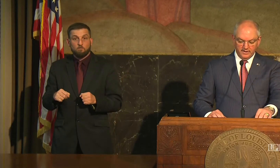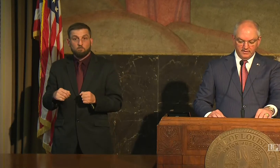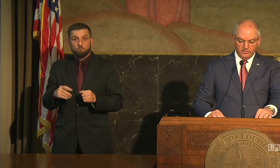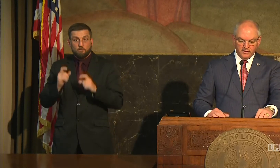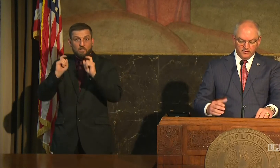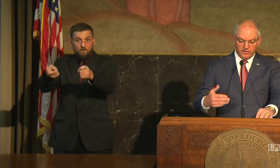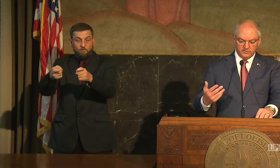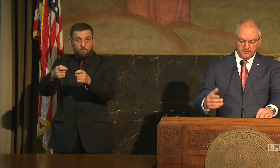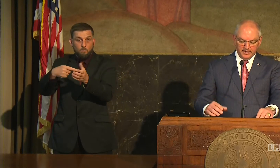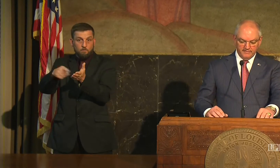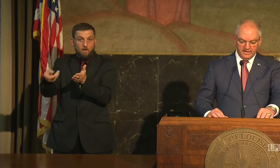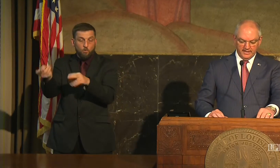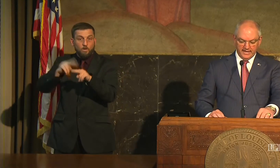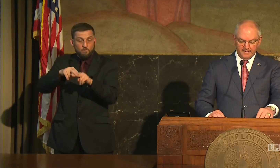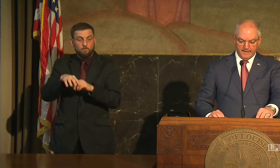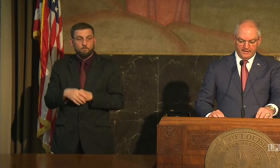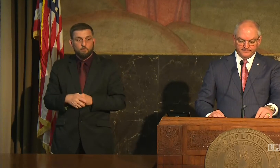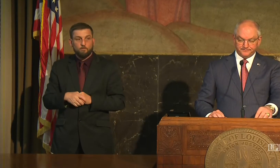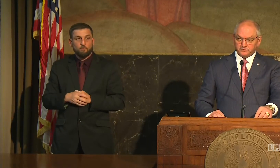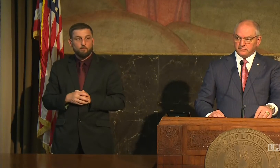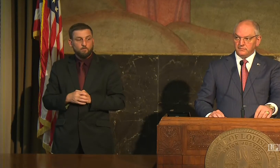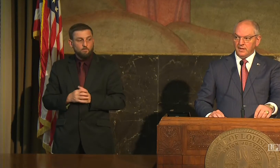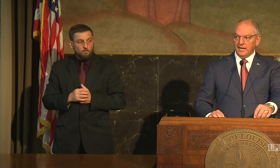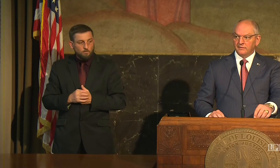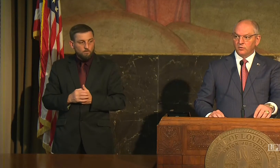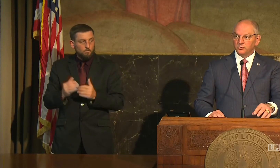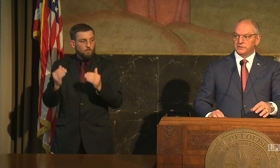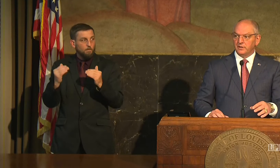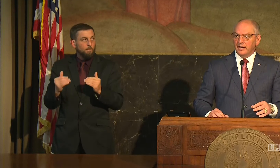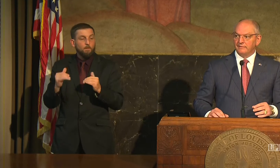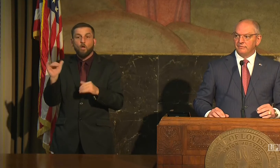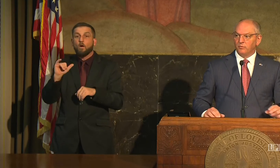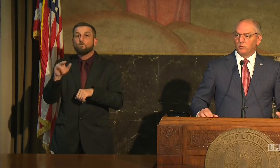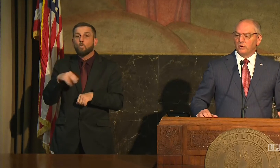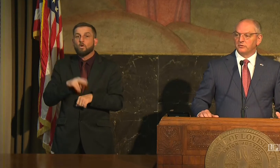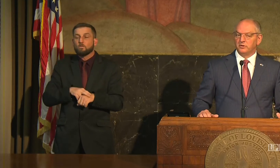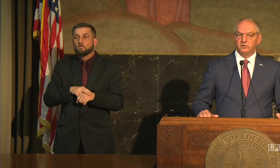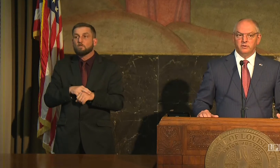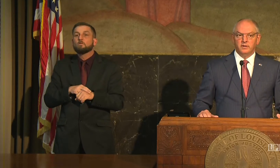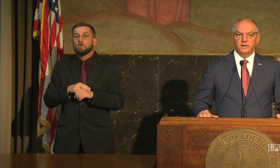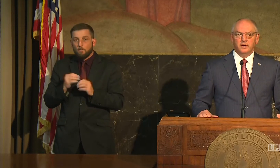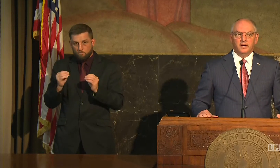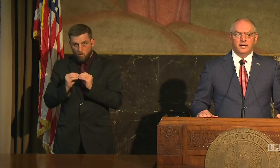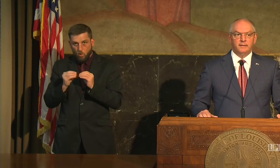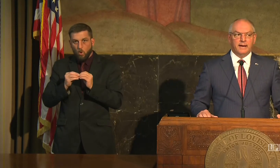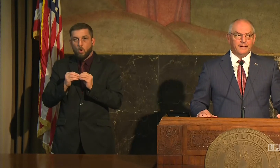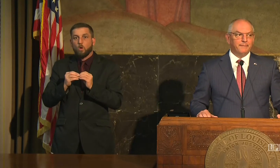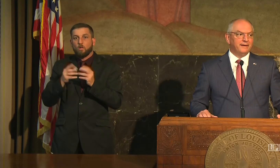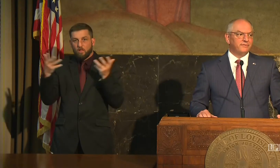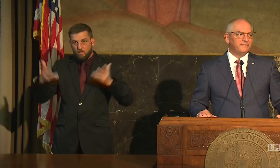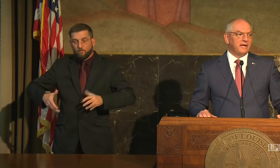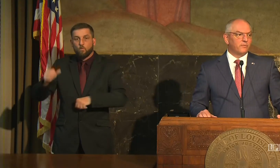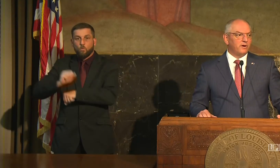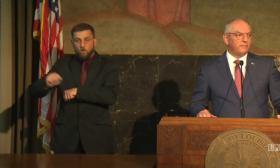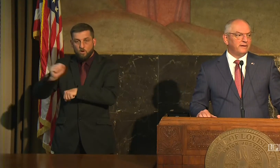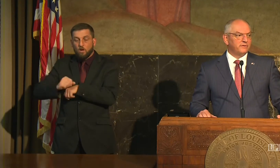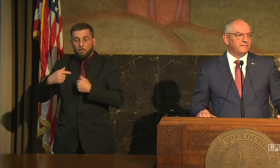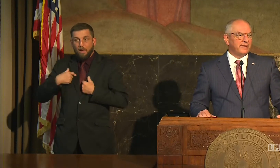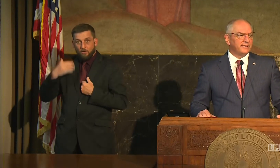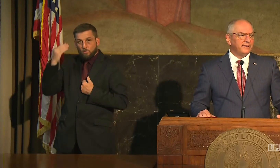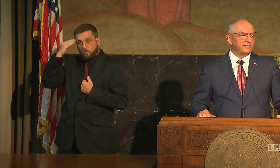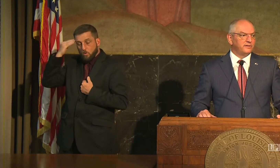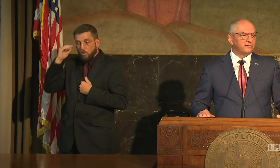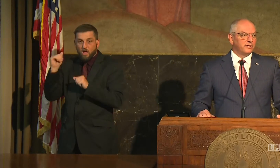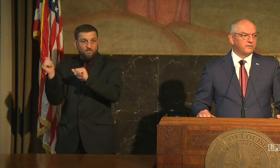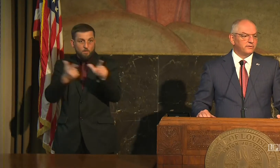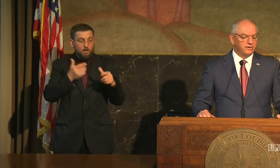given, and the raise could be given in that amount. And of course, we still have more work to do. I'm mindful of that. We're all mindful